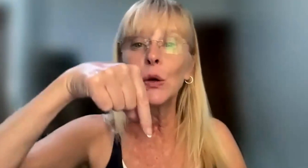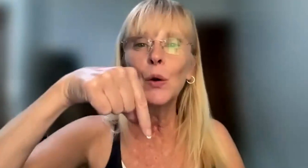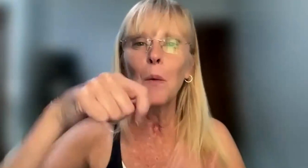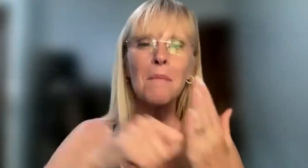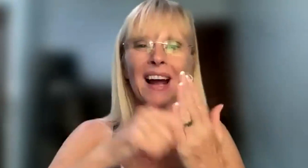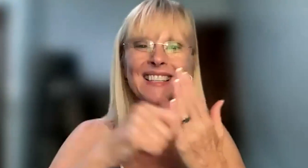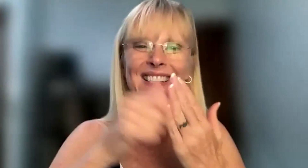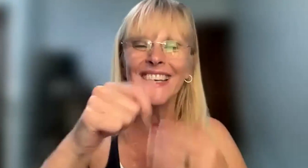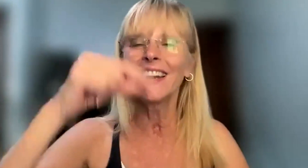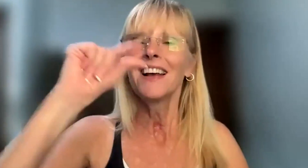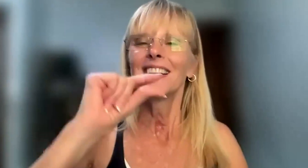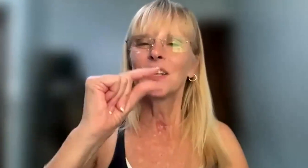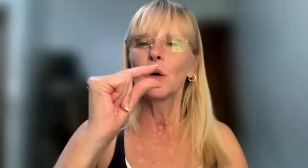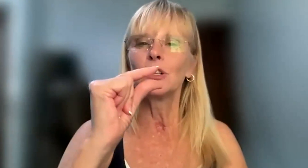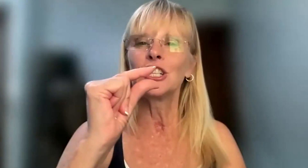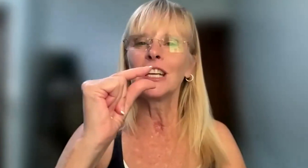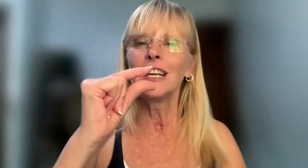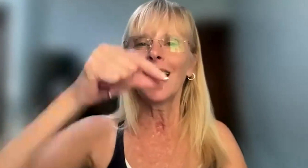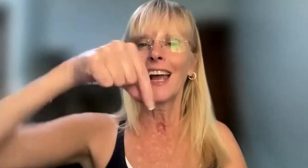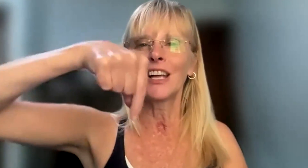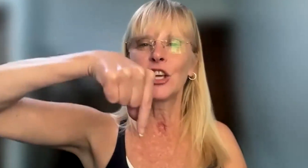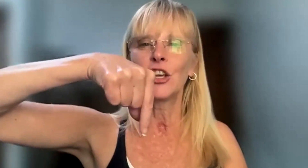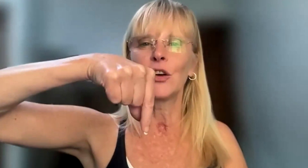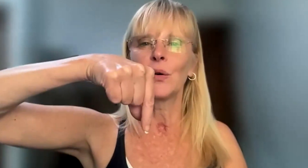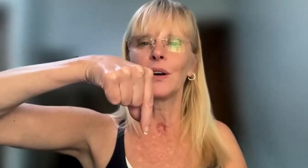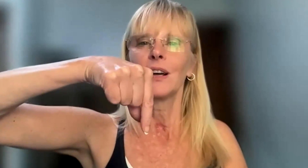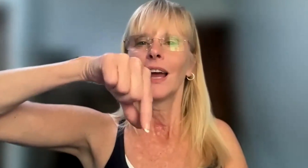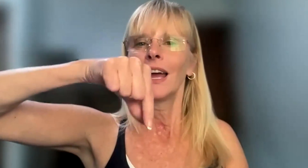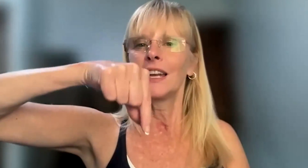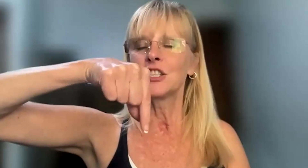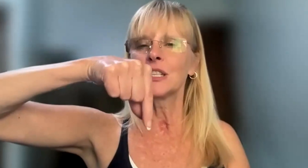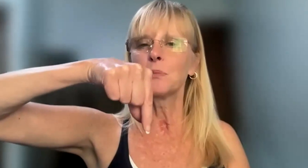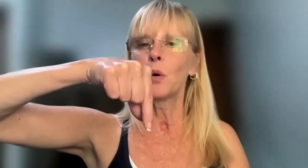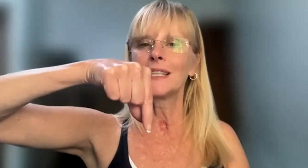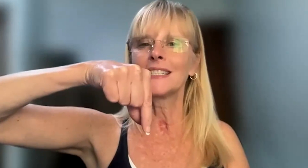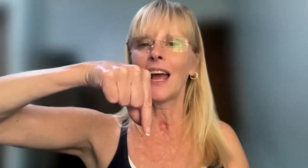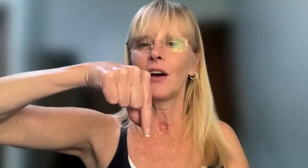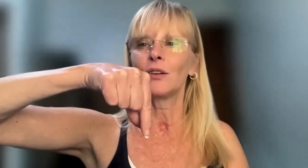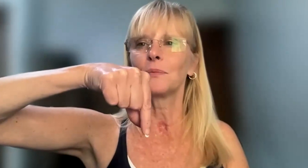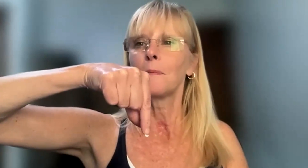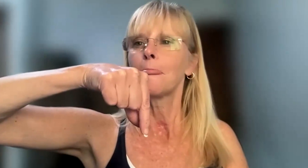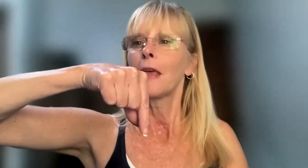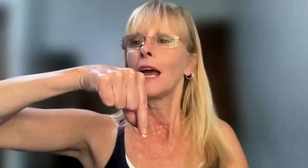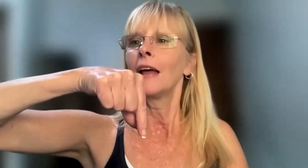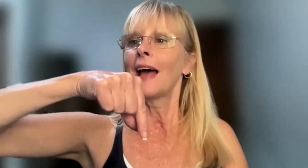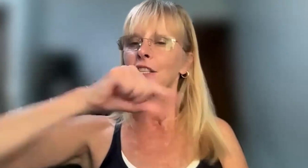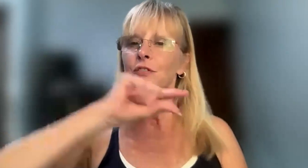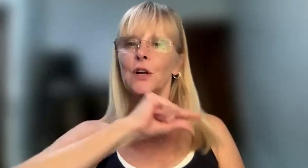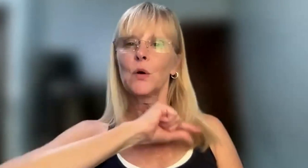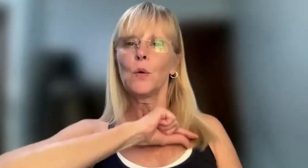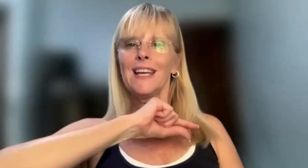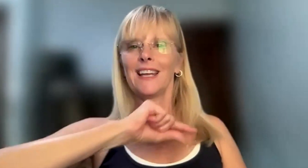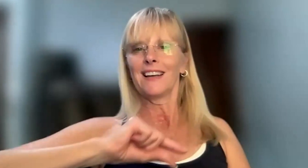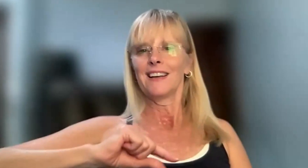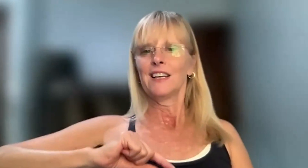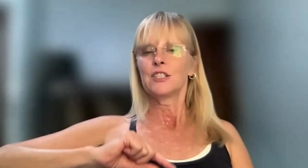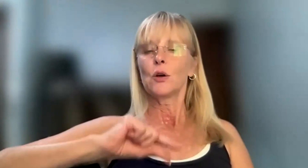GQ magazine? So G and Q, and it just points down. And that's for queen. So